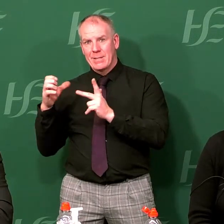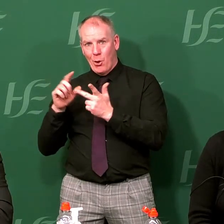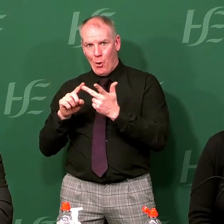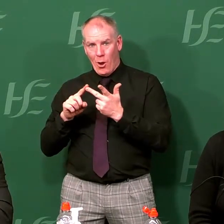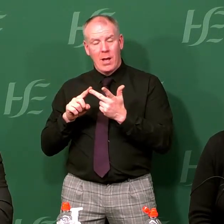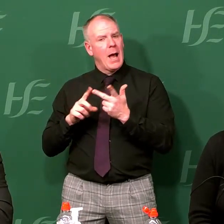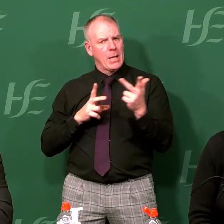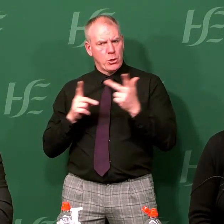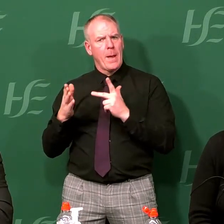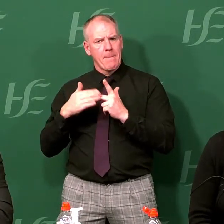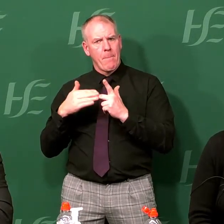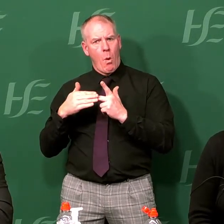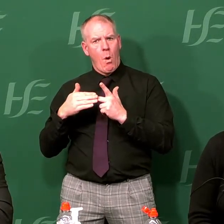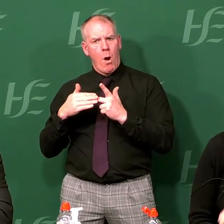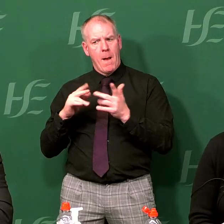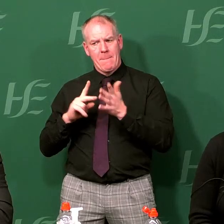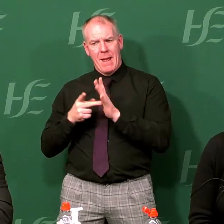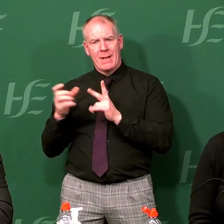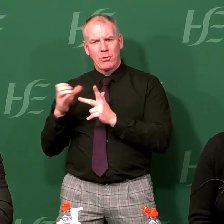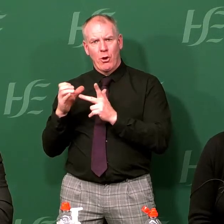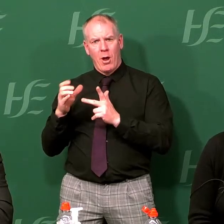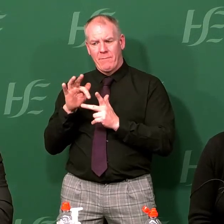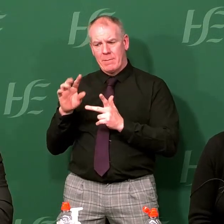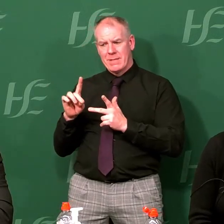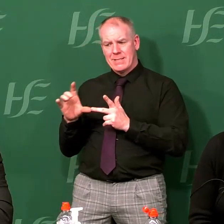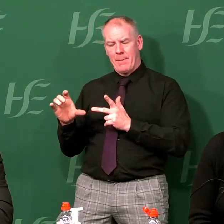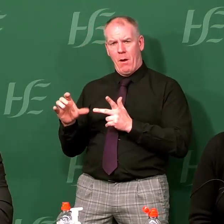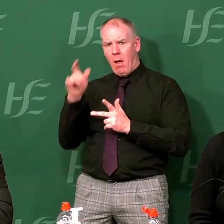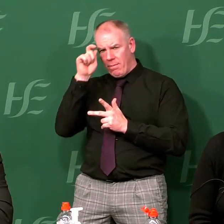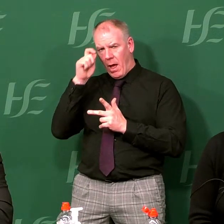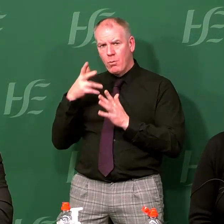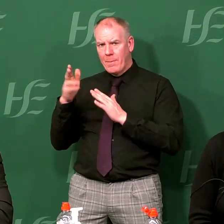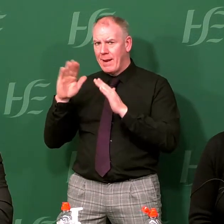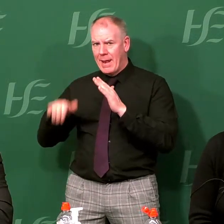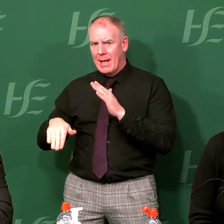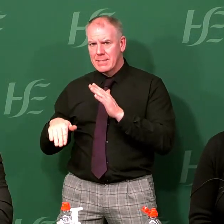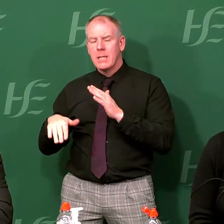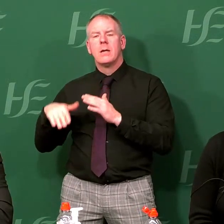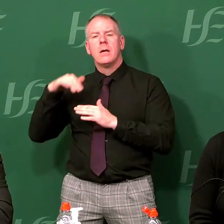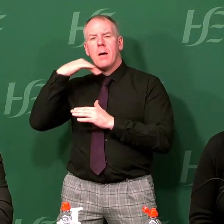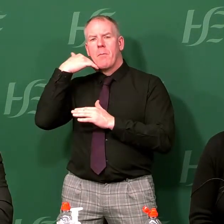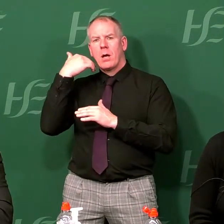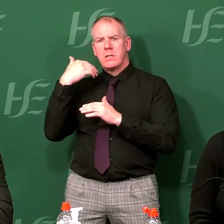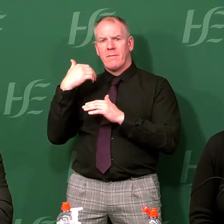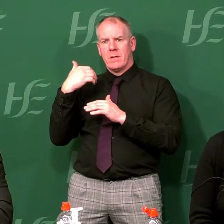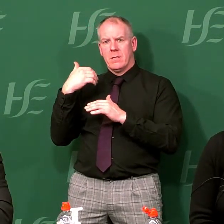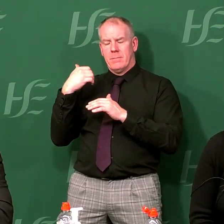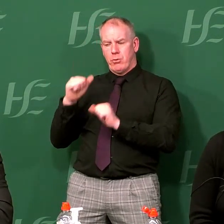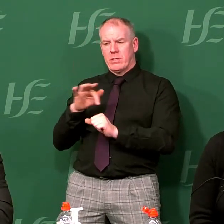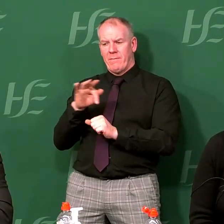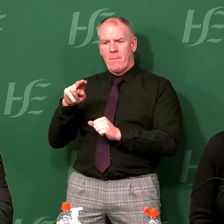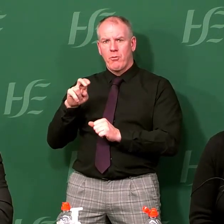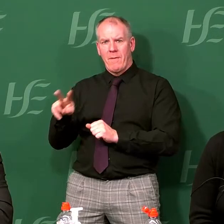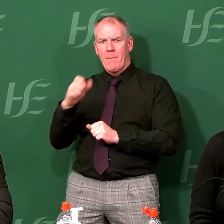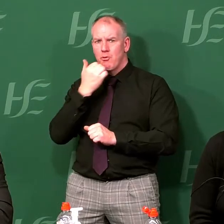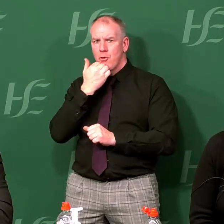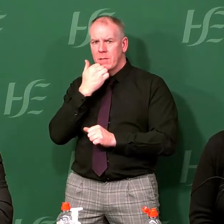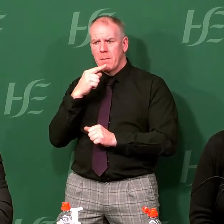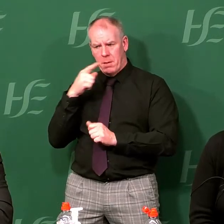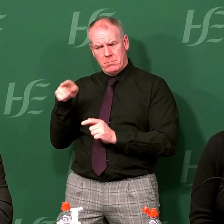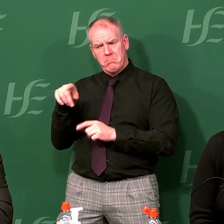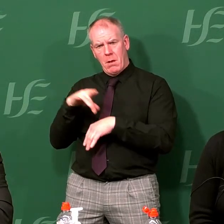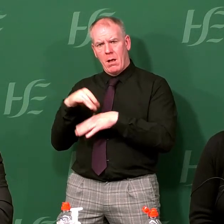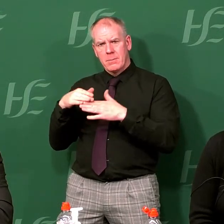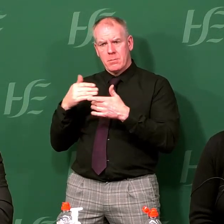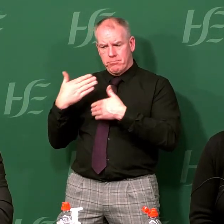far more electives. I think, being honest, in December we did far more than we thought we would do. We thought we would do far less based on the pressures in November, but in fact sites managed to keep